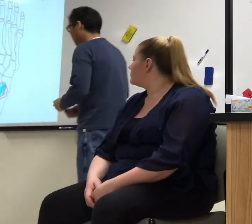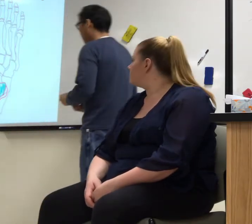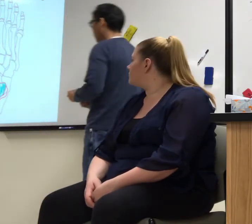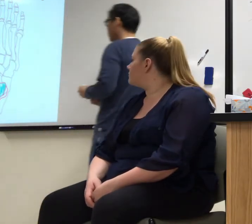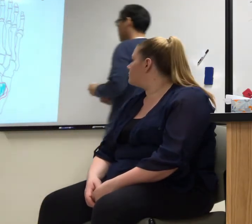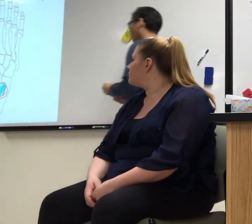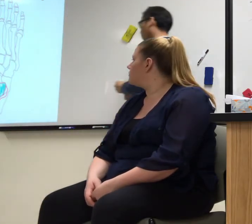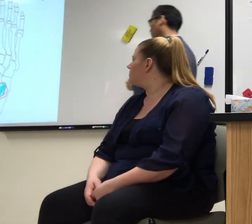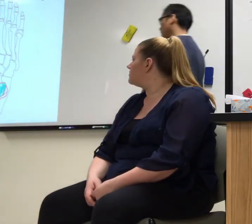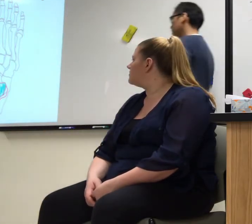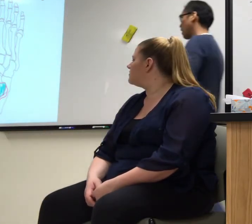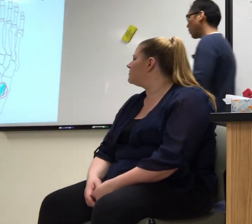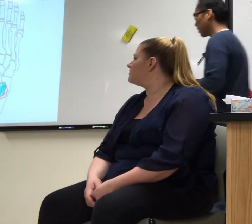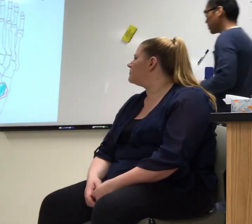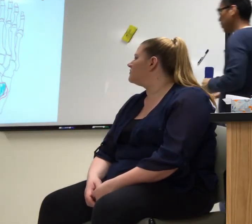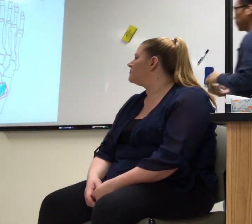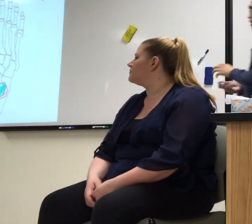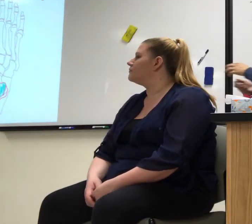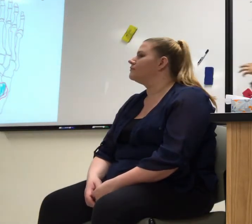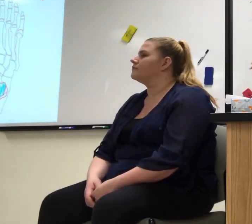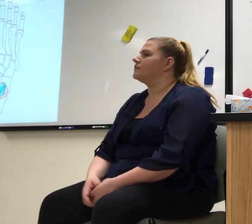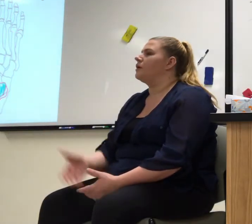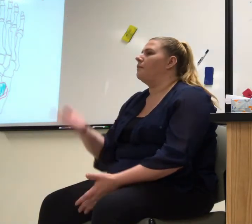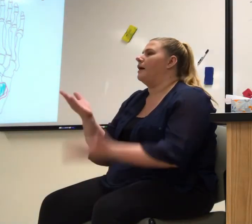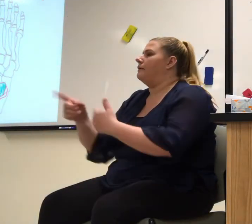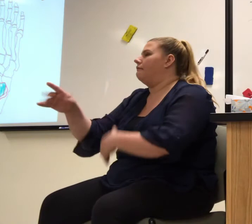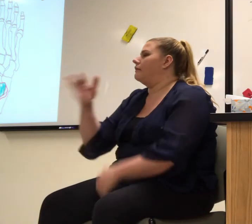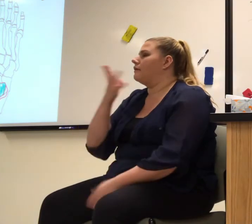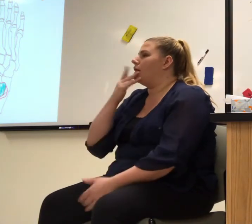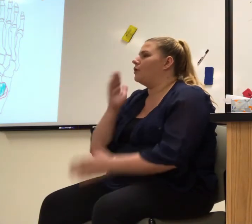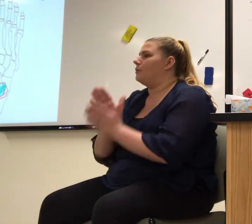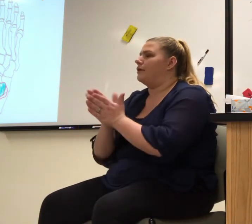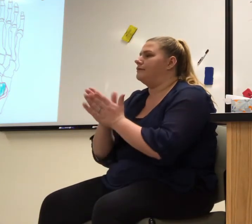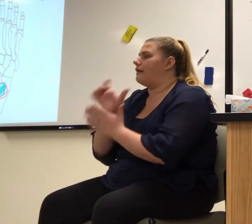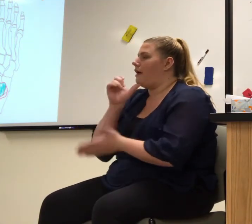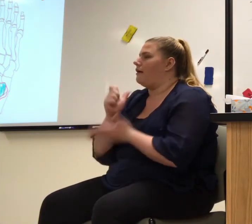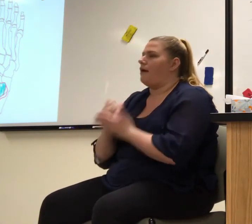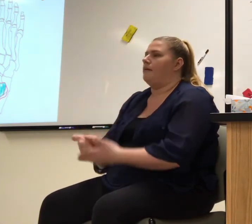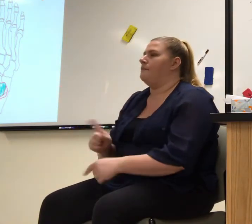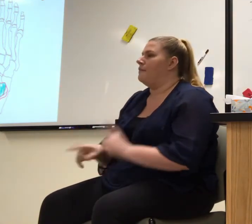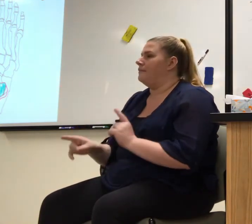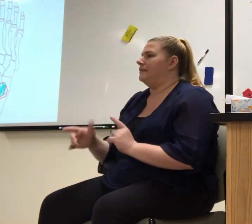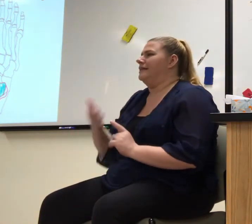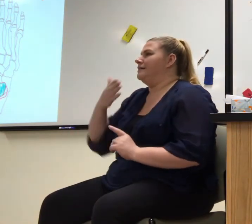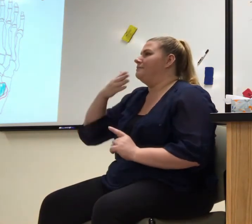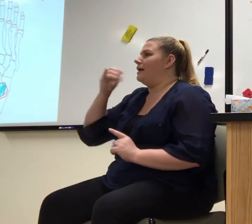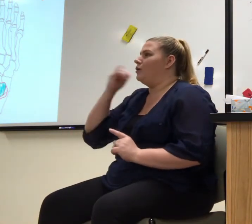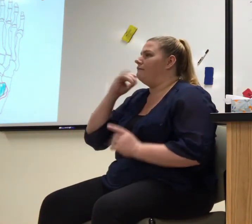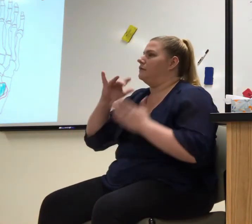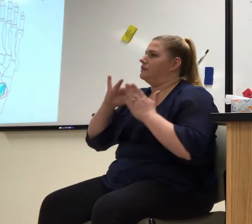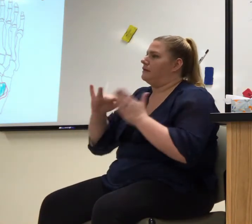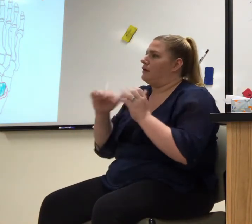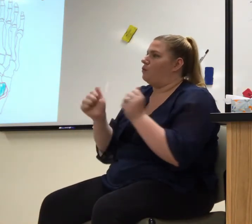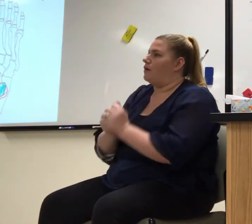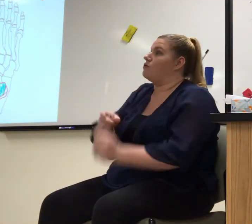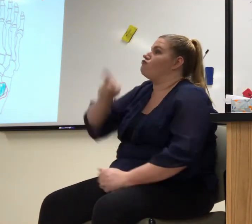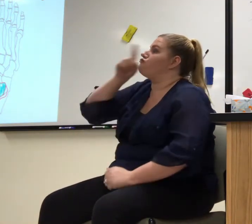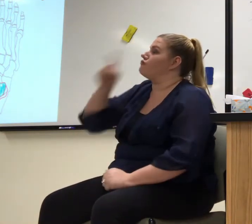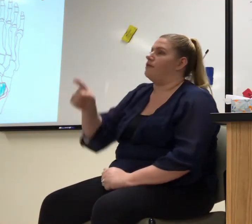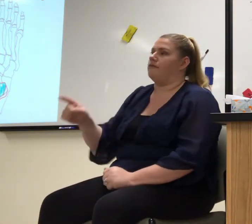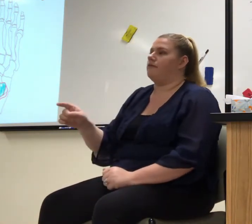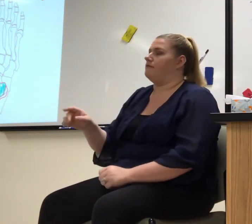Yeah, I mean, maybe the coloring book isn't helping us here, but this is better studied with a real foot. You can do it in the lab time after our